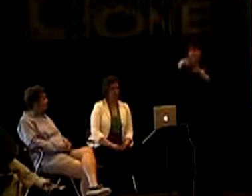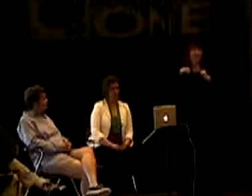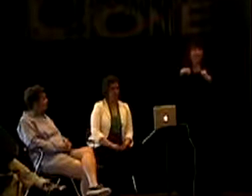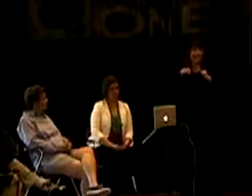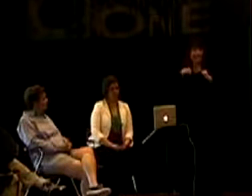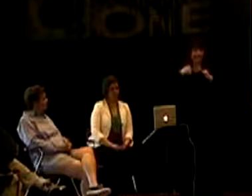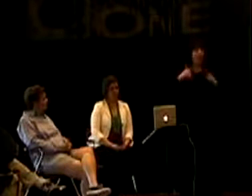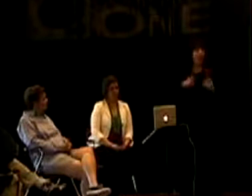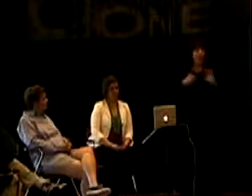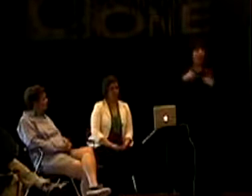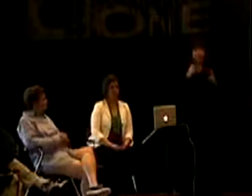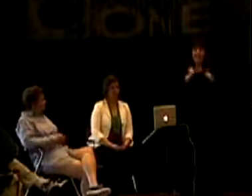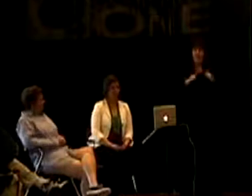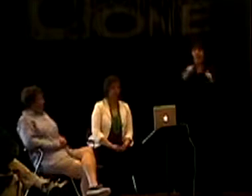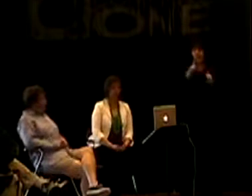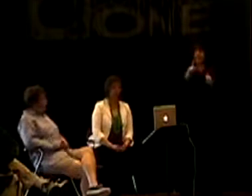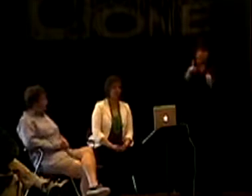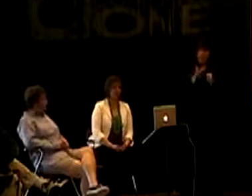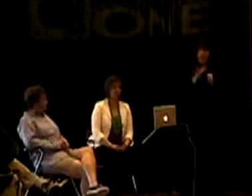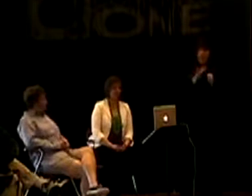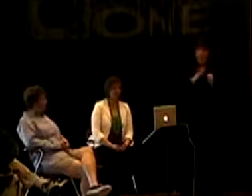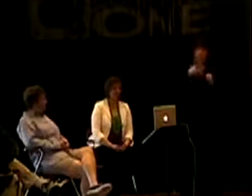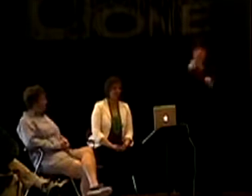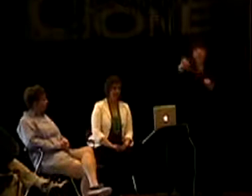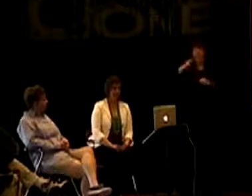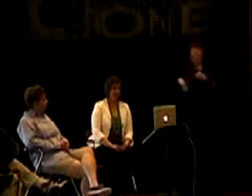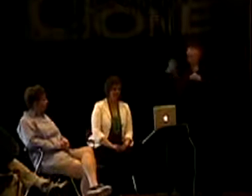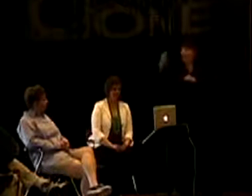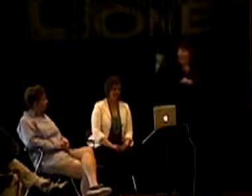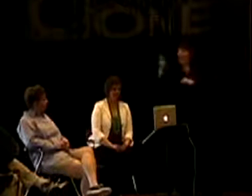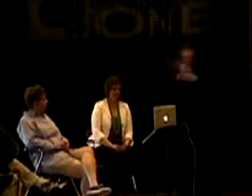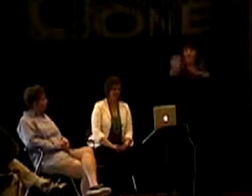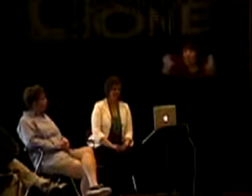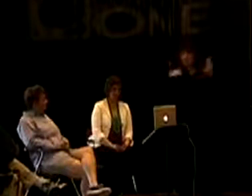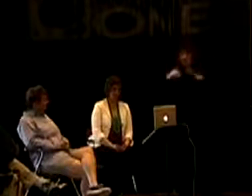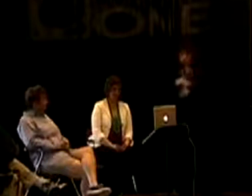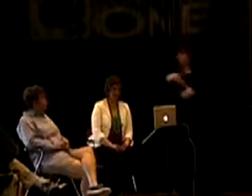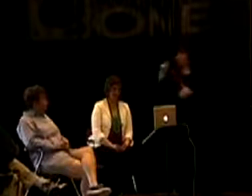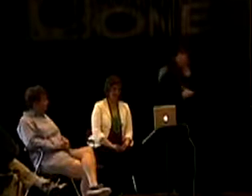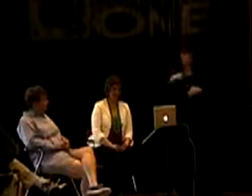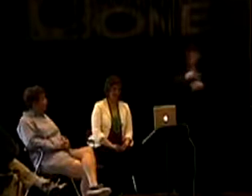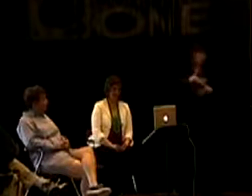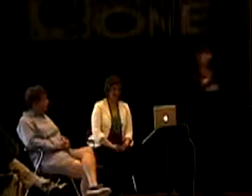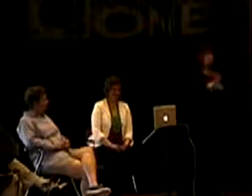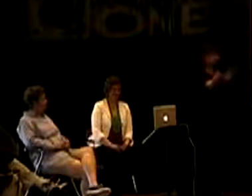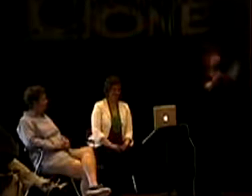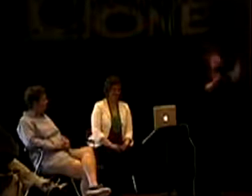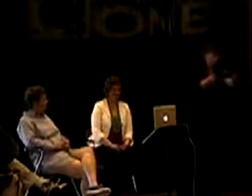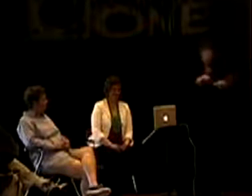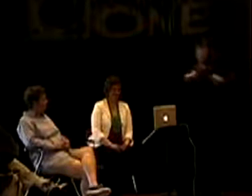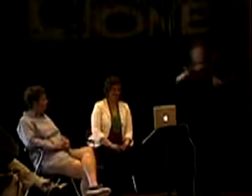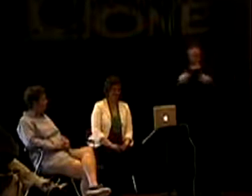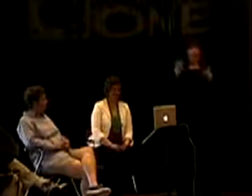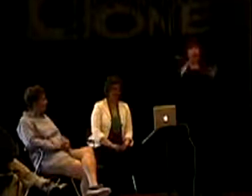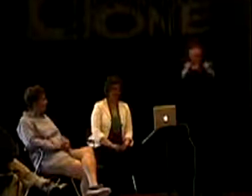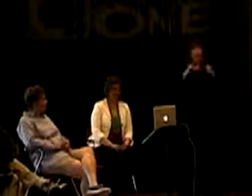so great and actually is different from TV and film, which I very much enjoy, TV and film. But live theater is different because